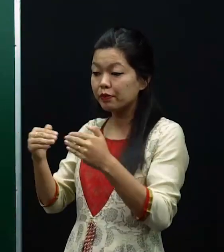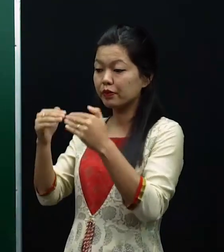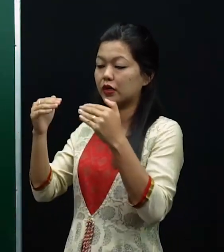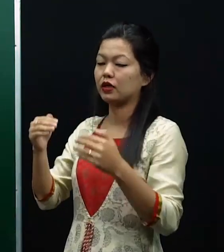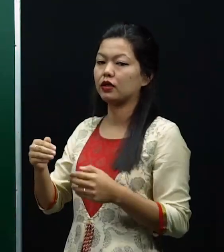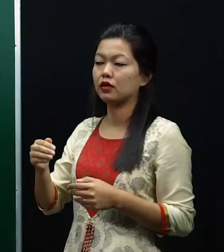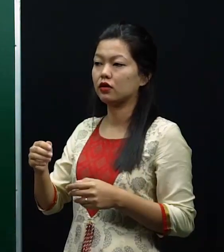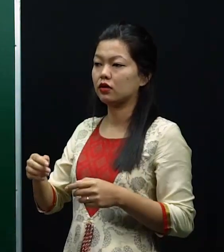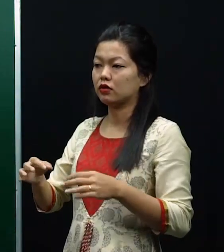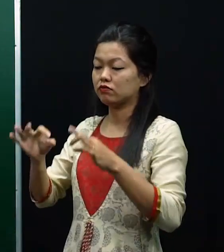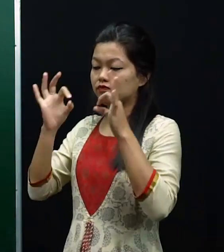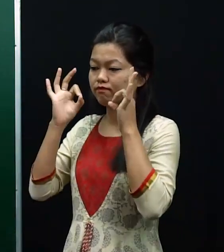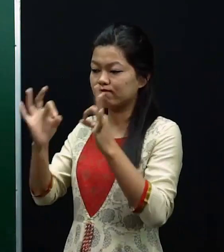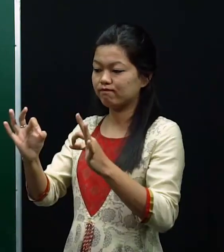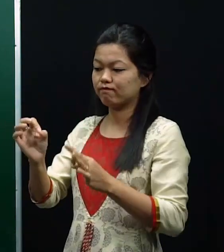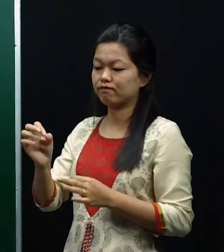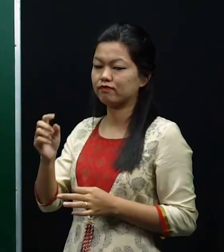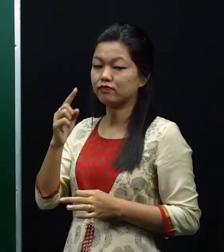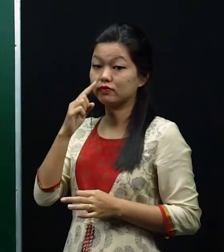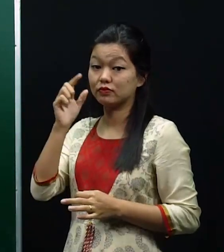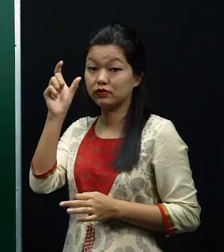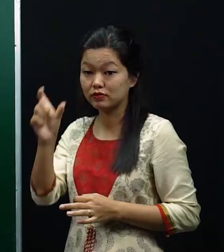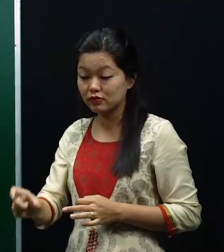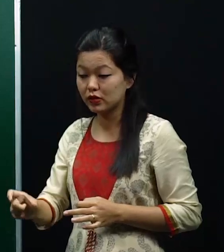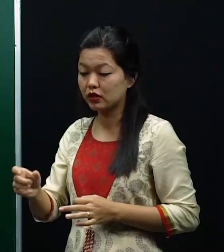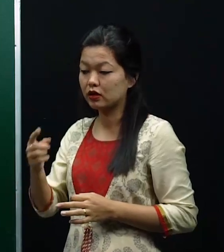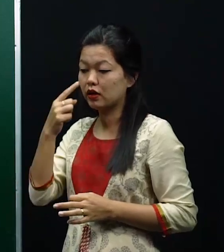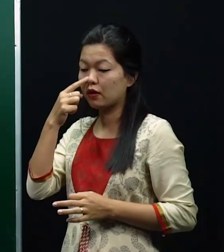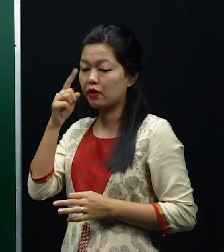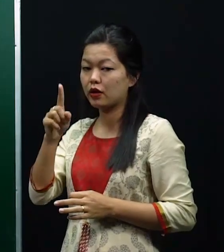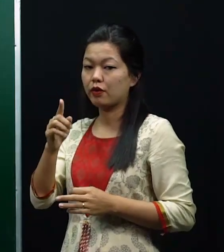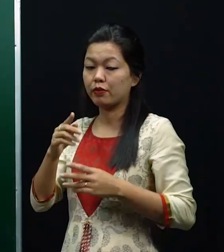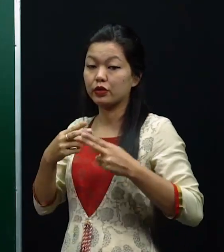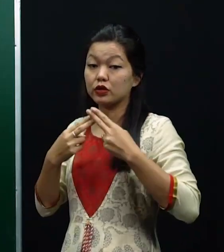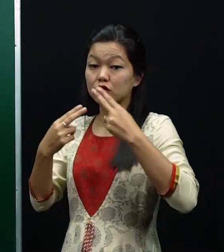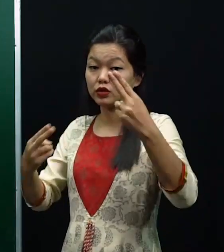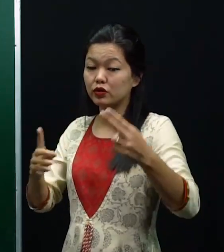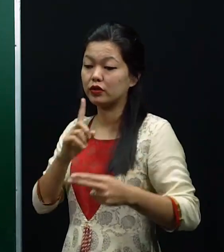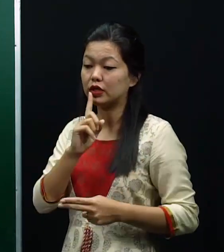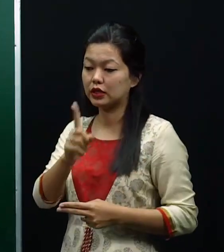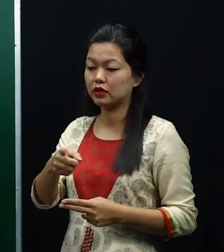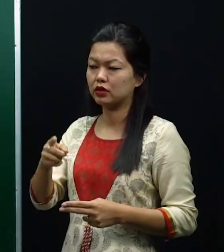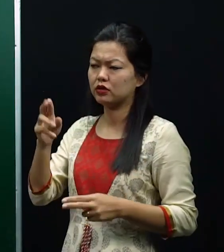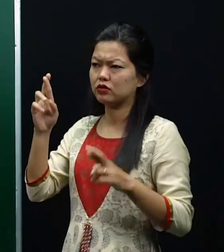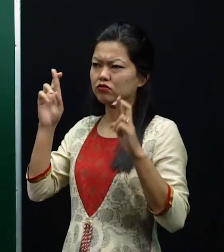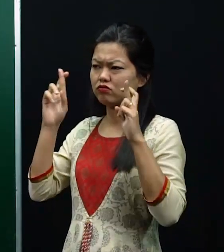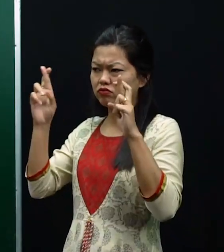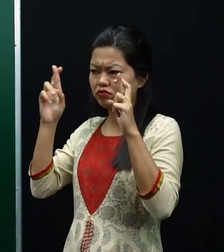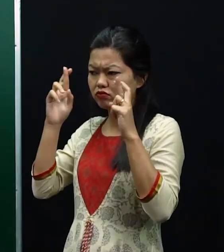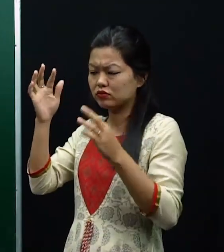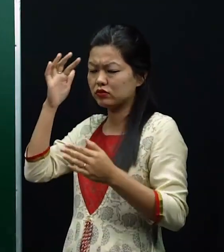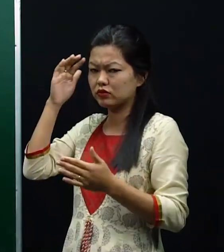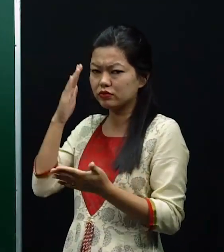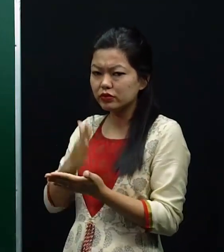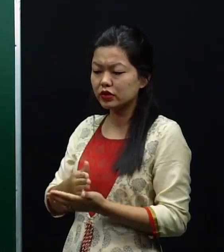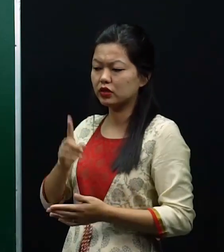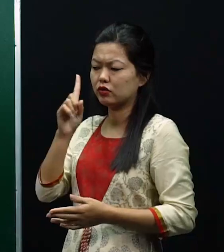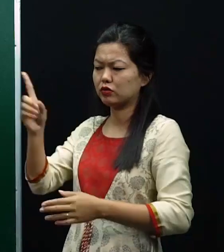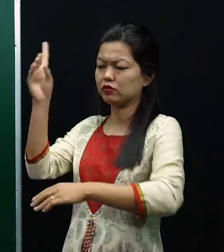the same face on the rocks will come to their village, who will be kind, who will be good in all his